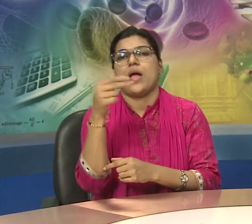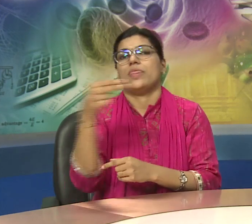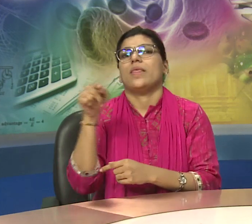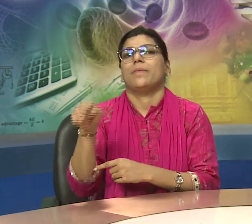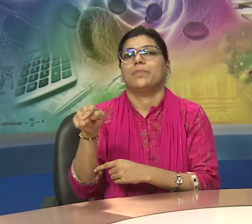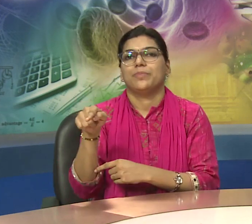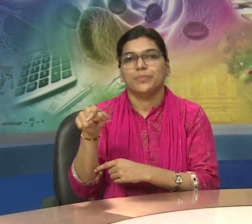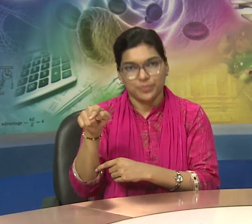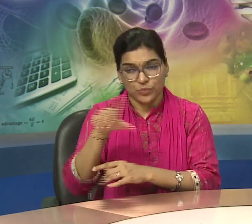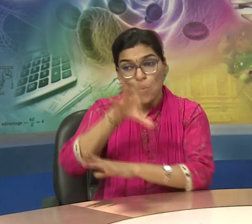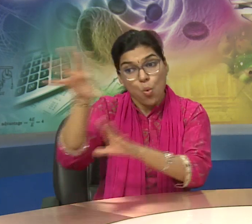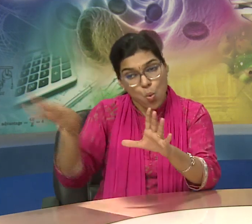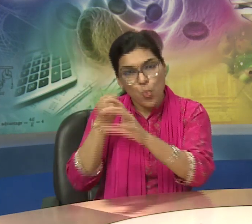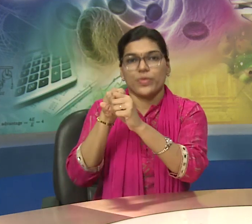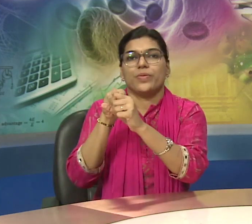available of different sizes.